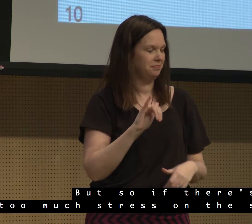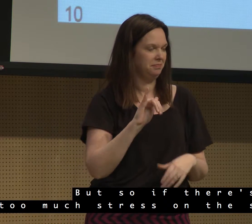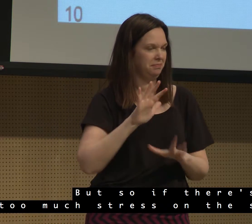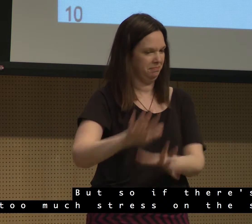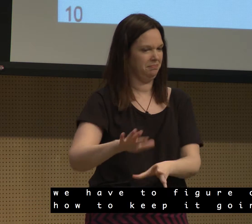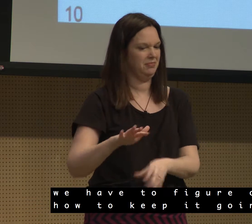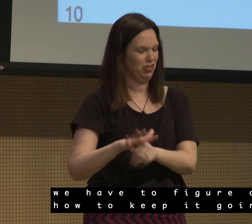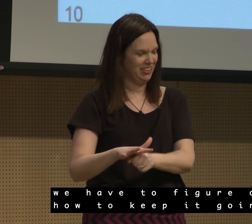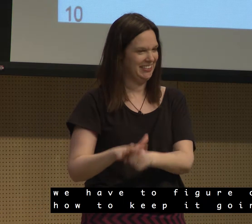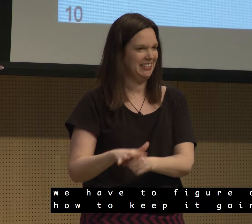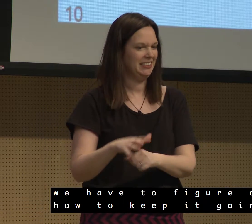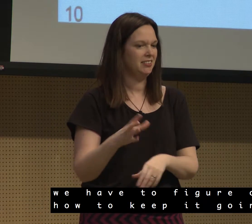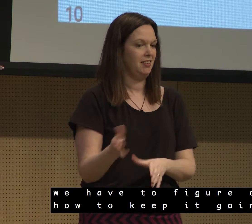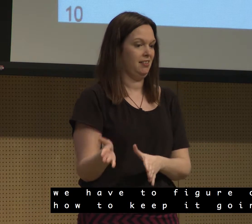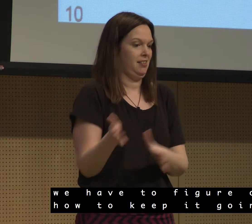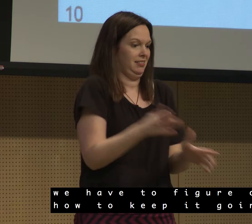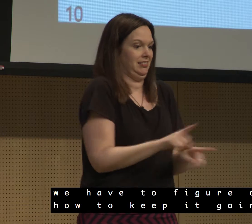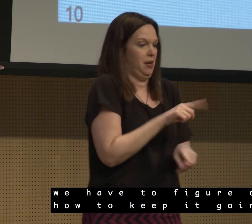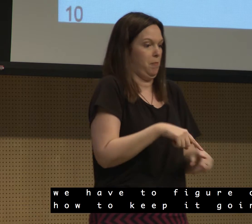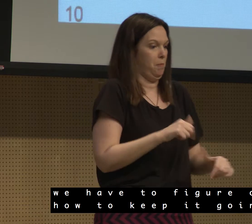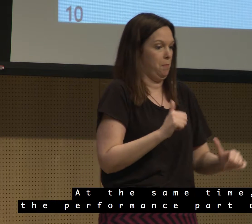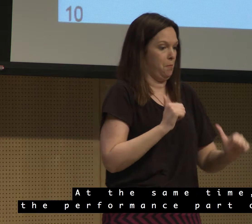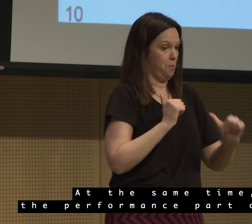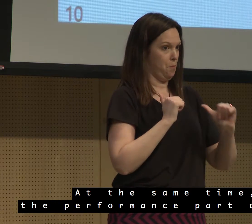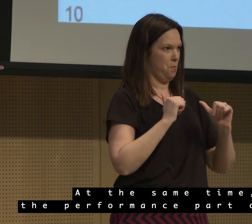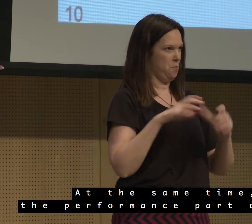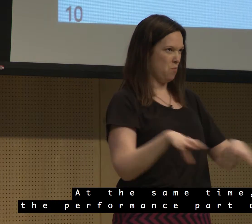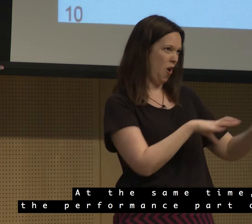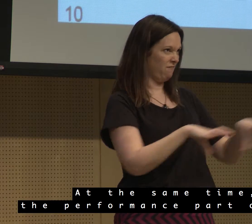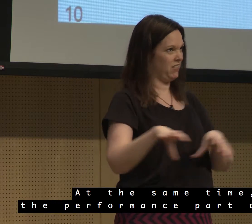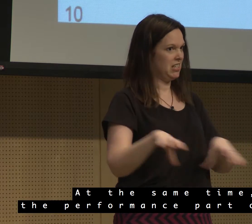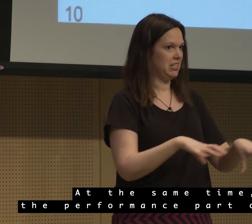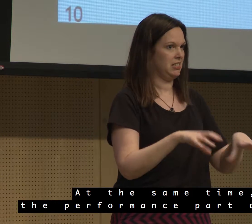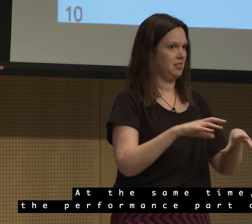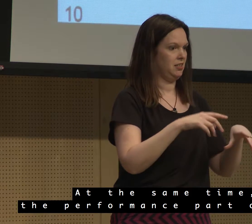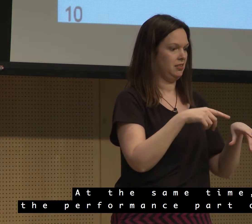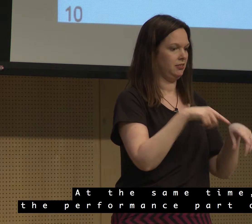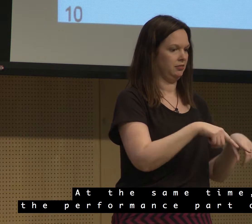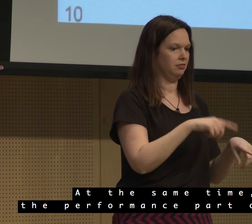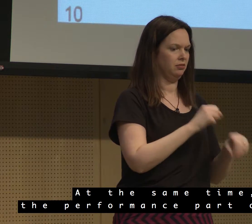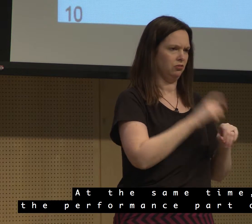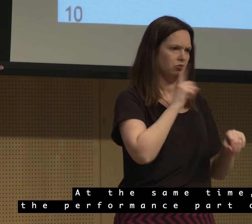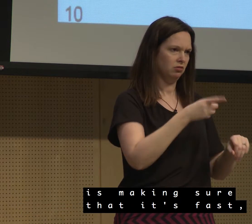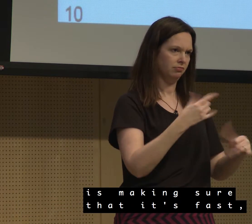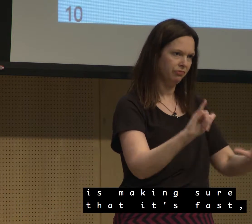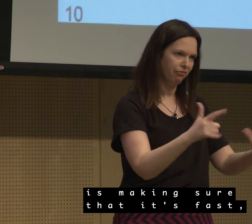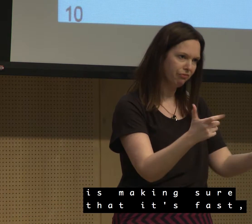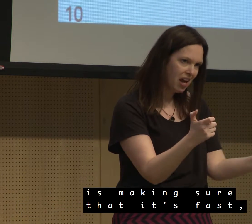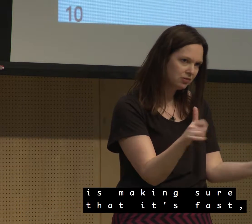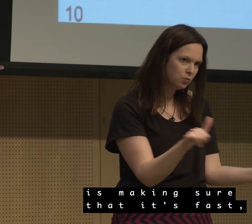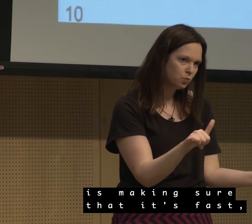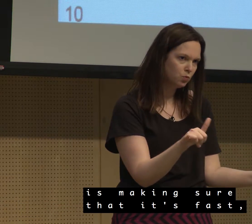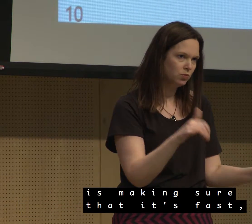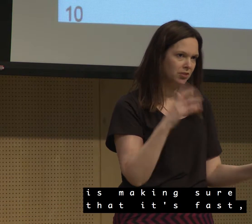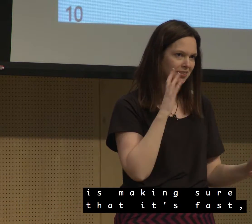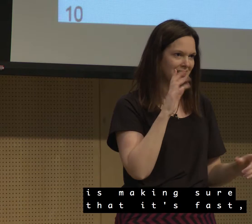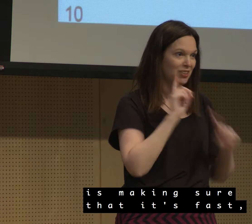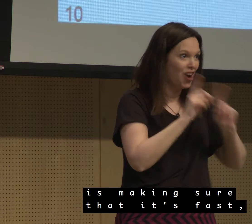stress on the system, we have to figure out how to keep it going. At the same time, the performance part of it is making sure that it's